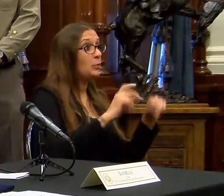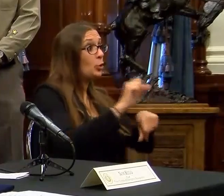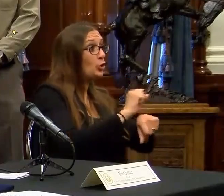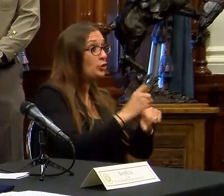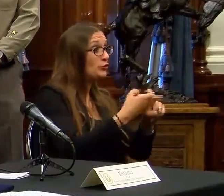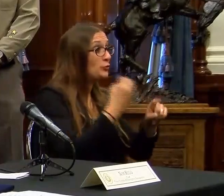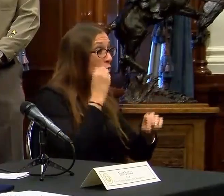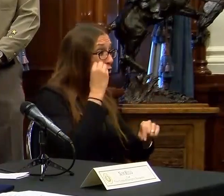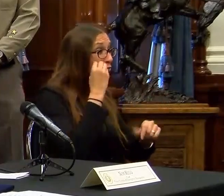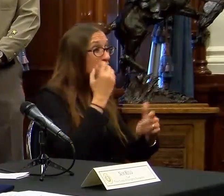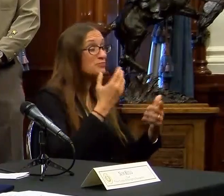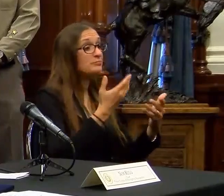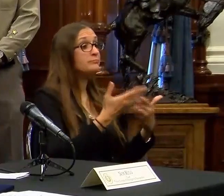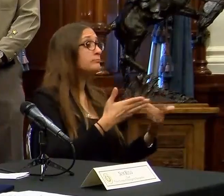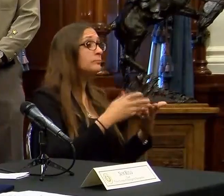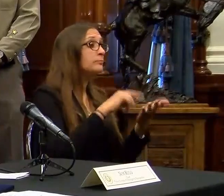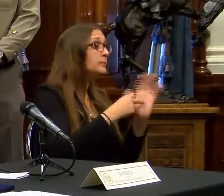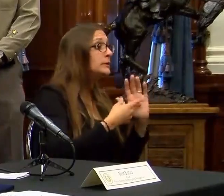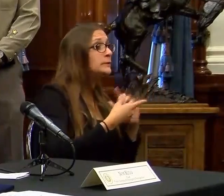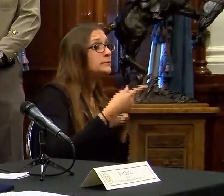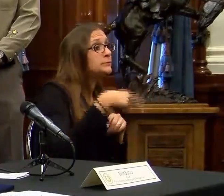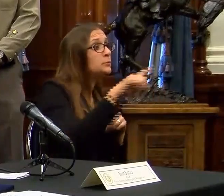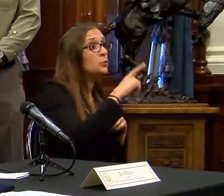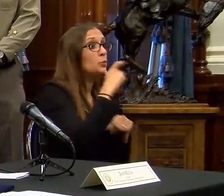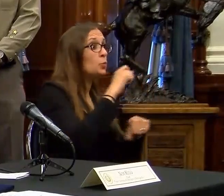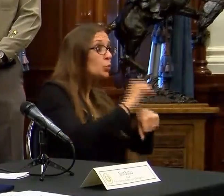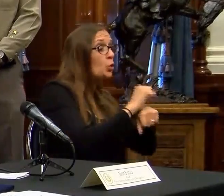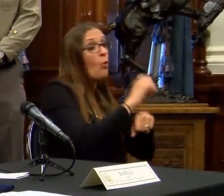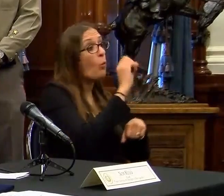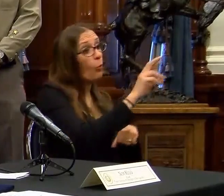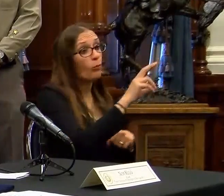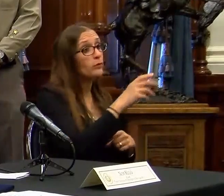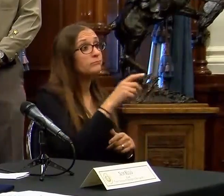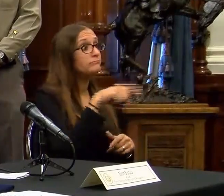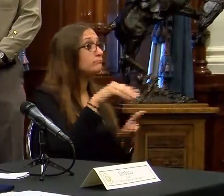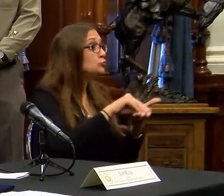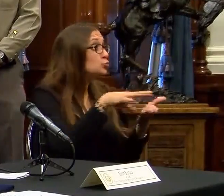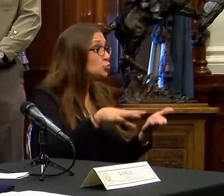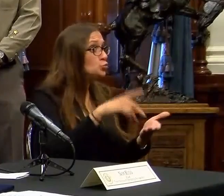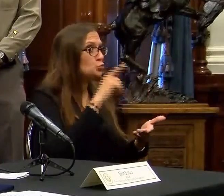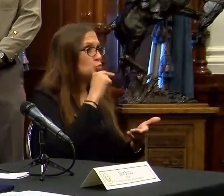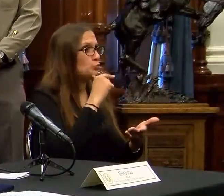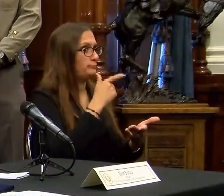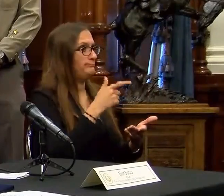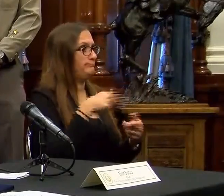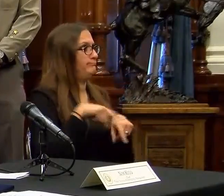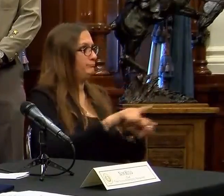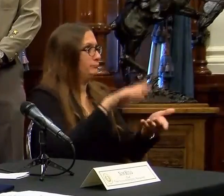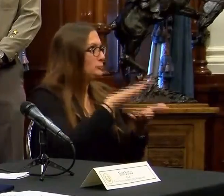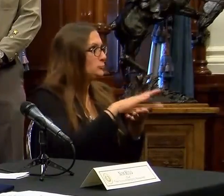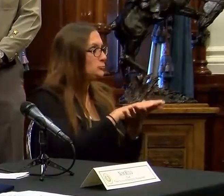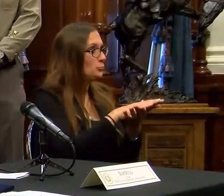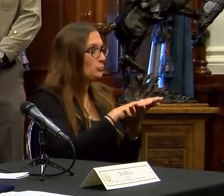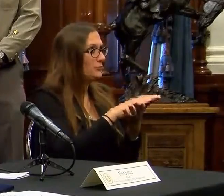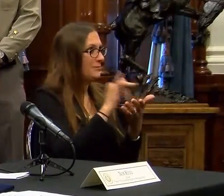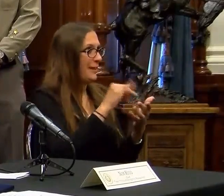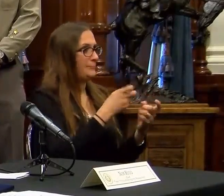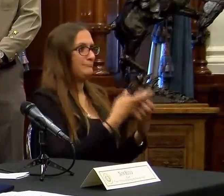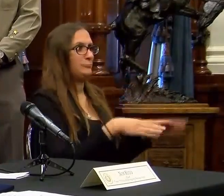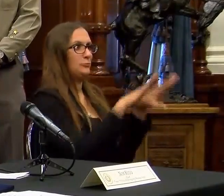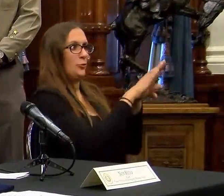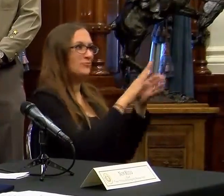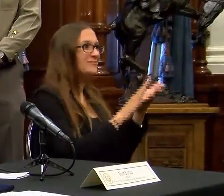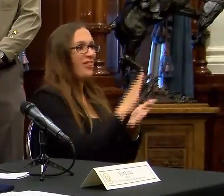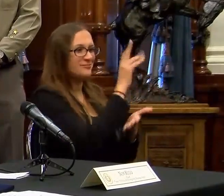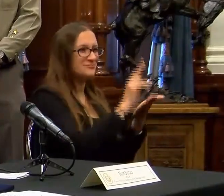home, whether it be people who are working or whether it be students who may be in a school that would be temporarily closed or